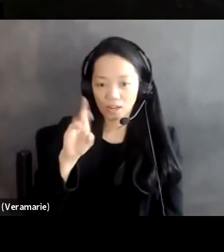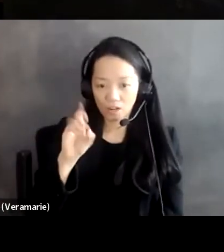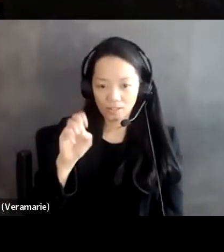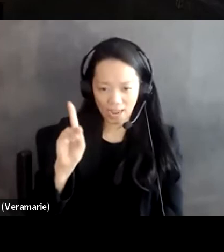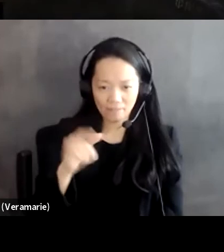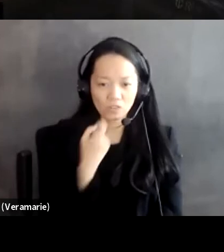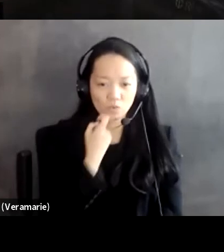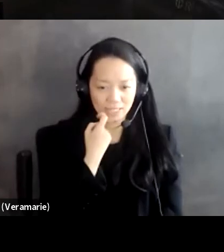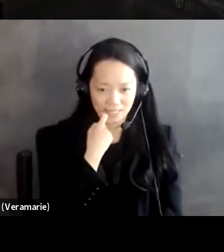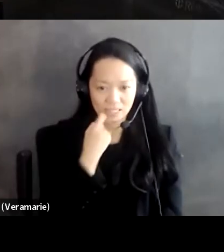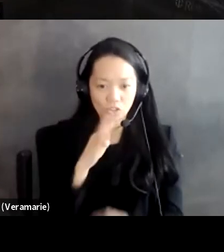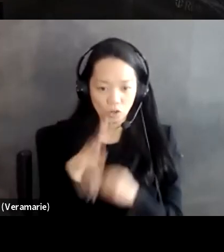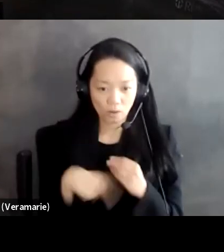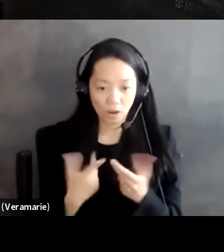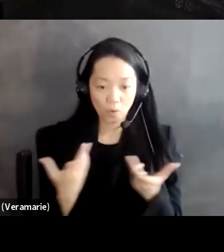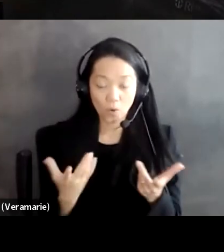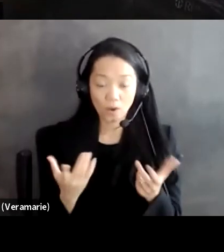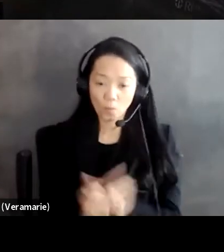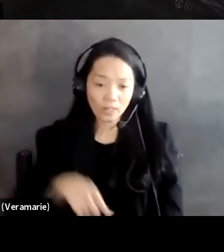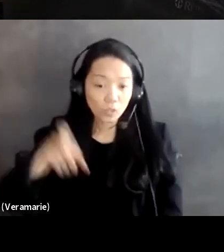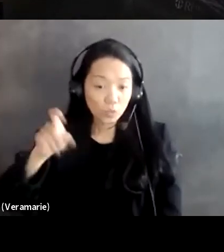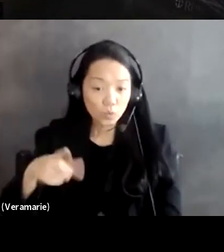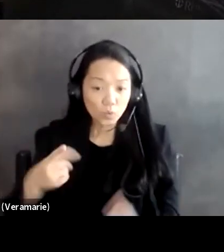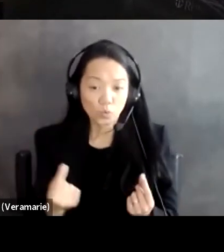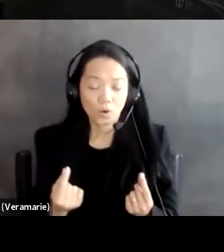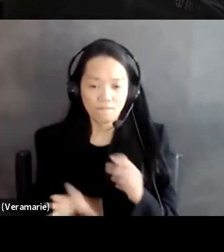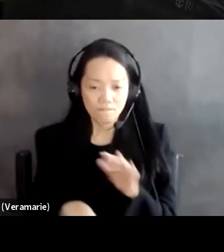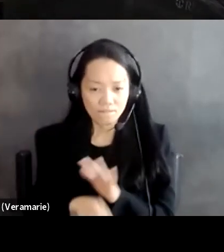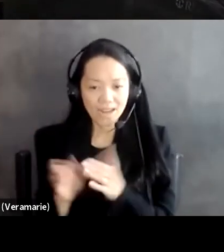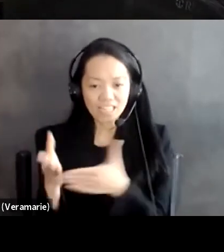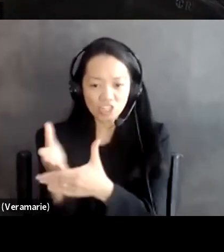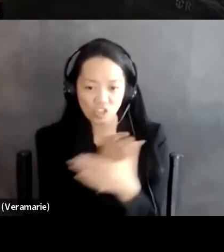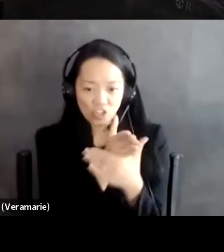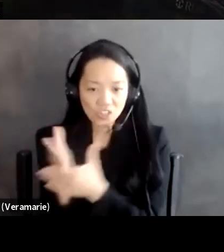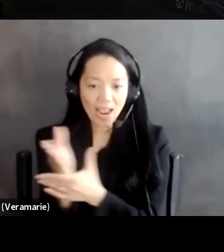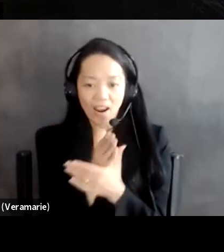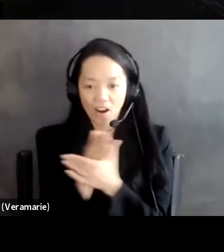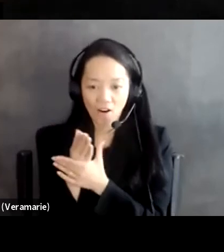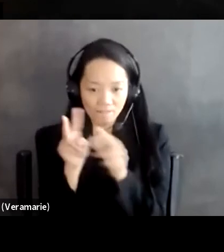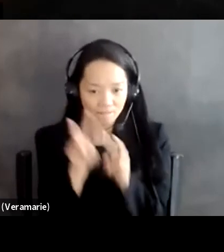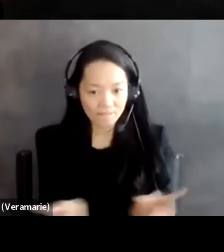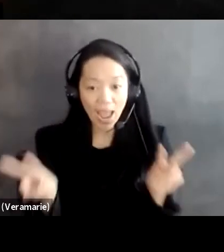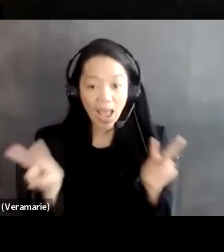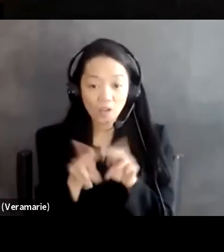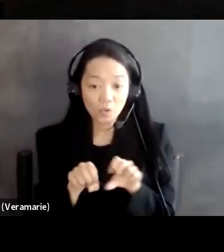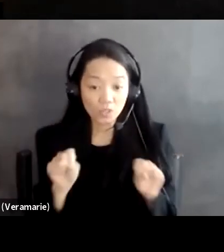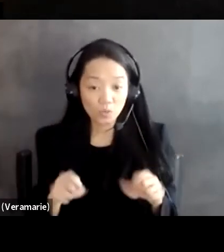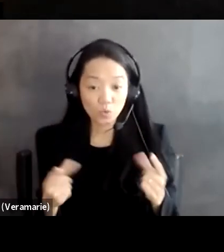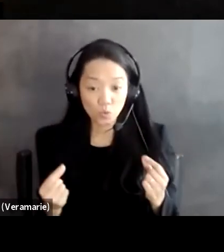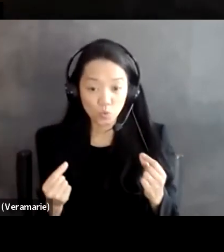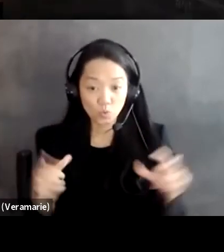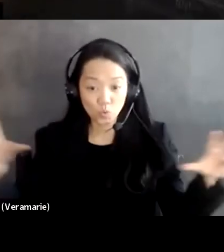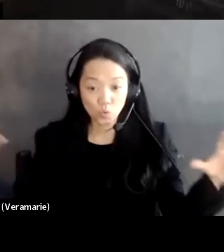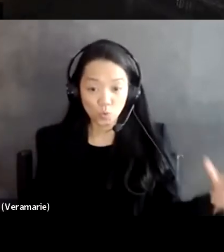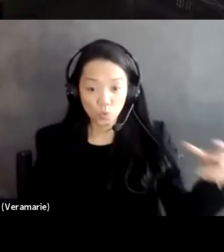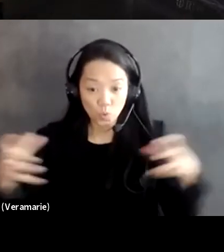Ansel just talked about, is we have to find a shared value system where we can engage each other